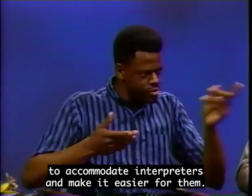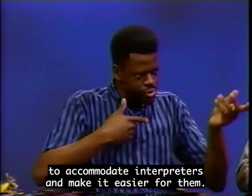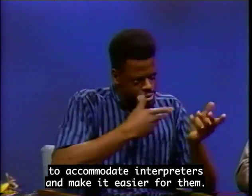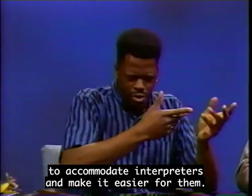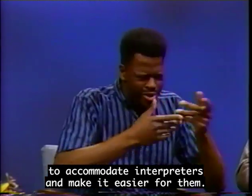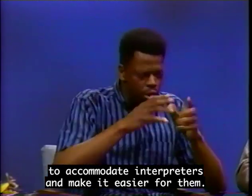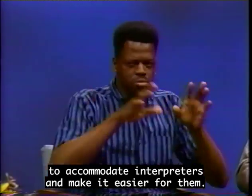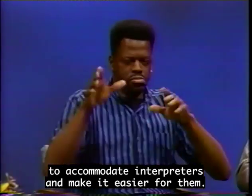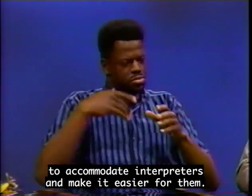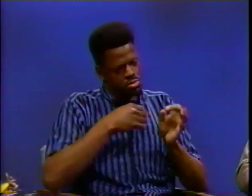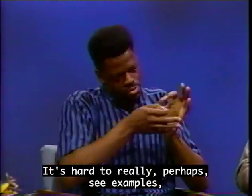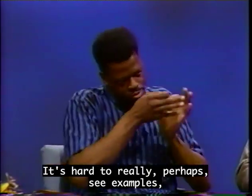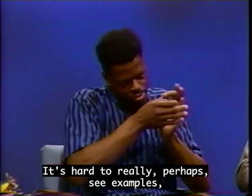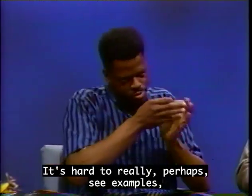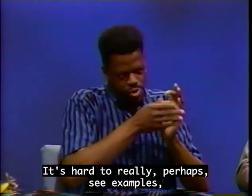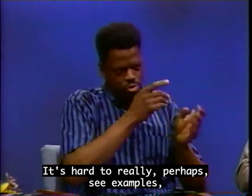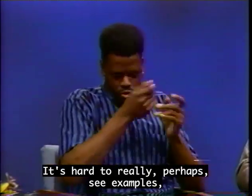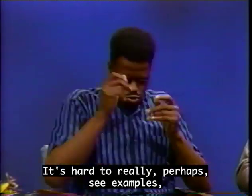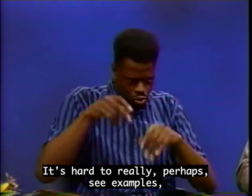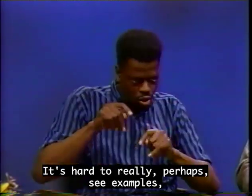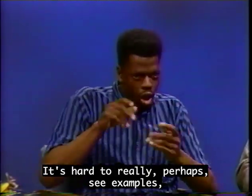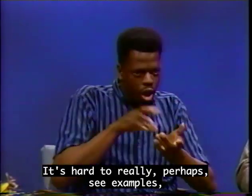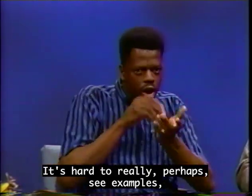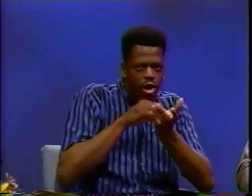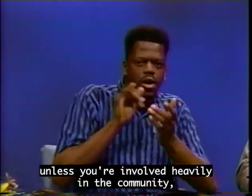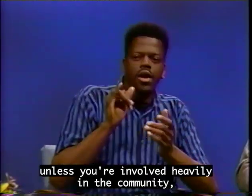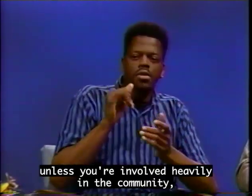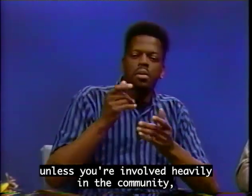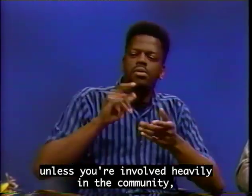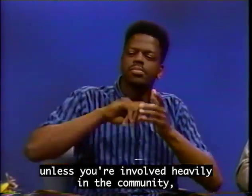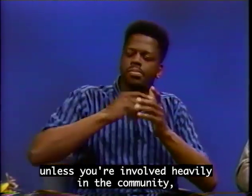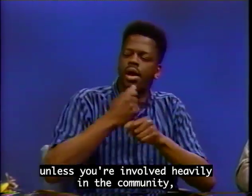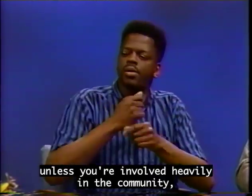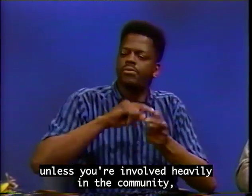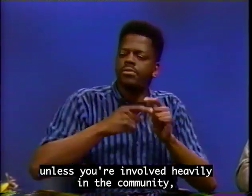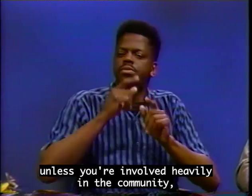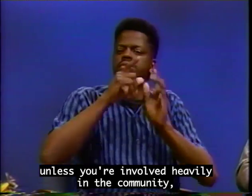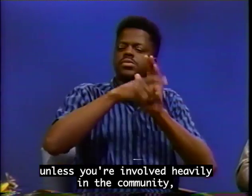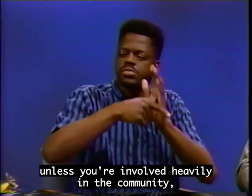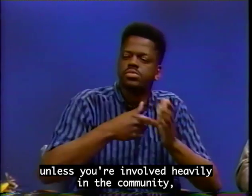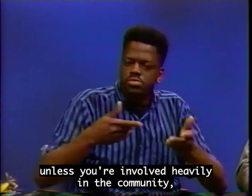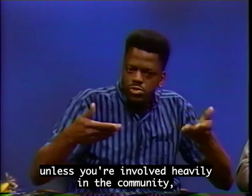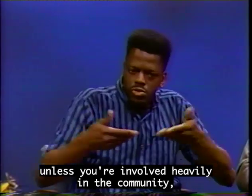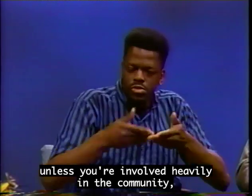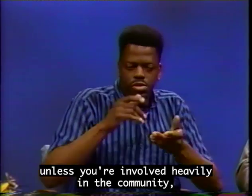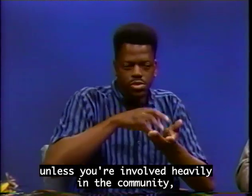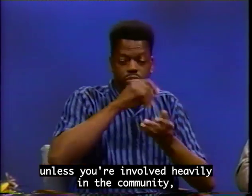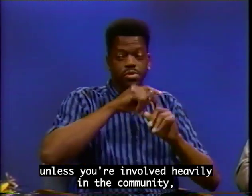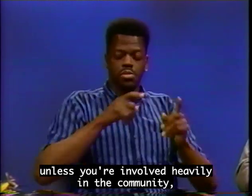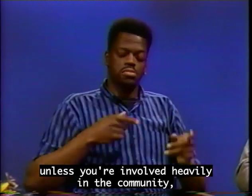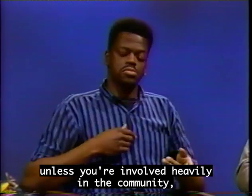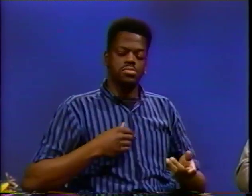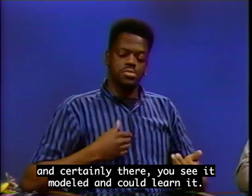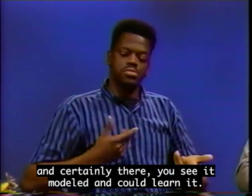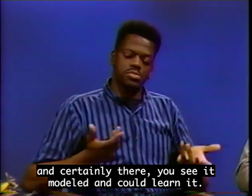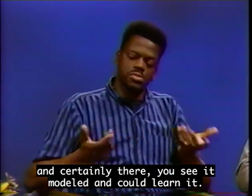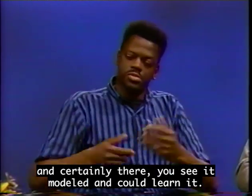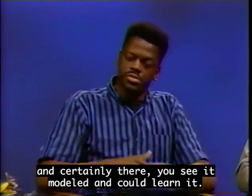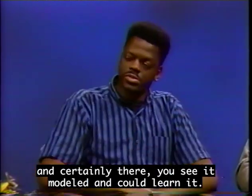them. It's hard to really perhaps see examples unless you're involved heavily in the community, and certainly there you'd